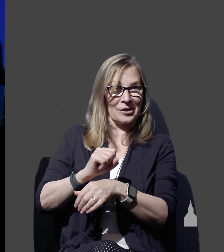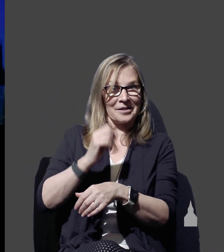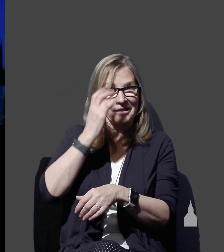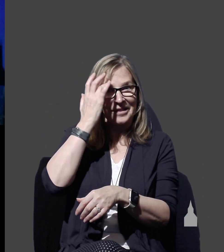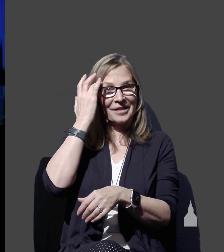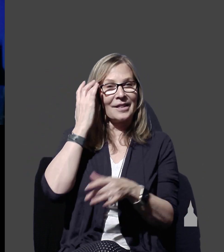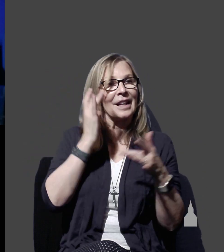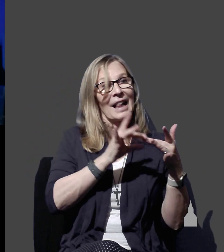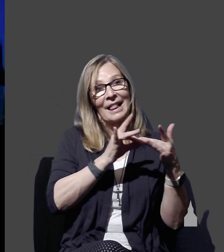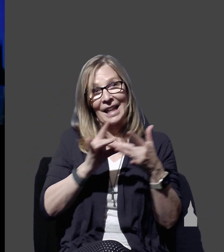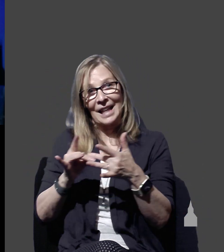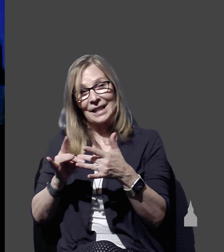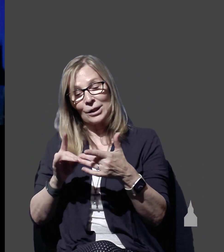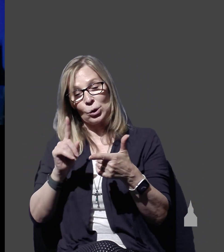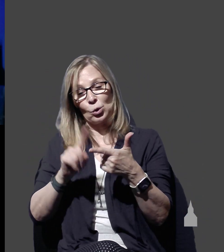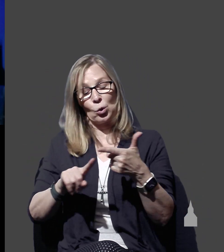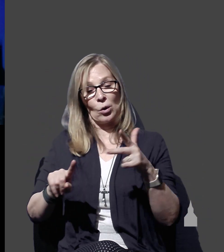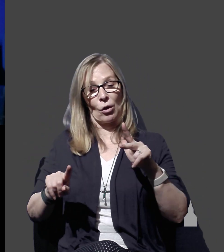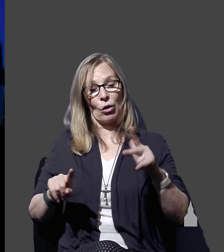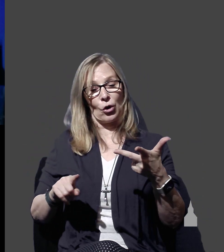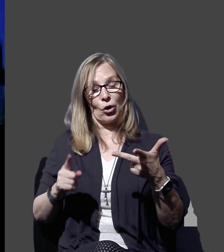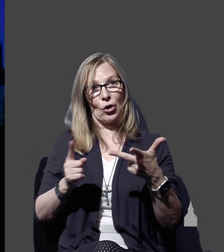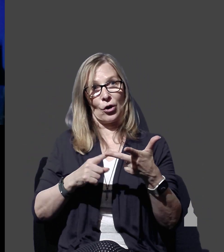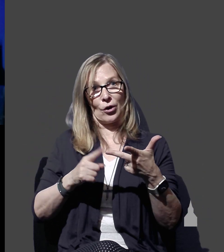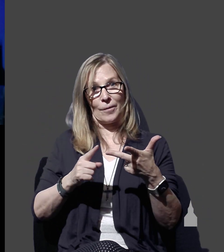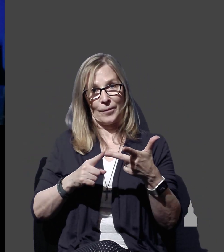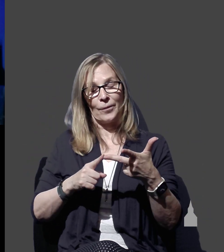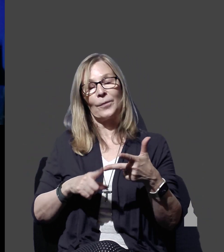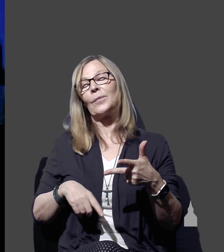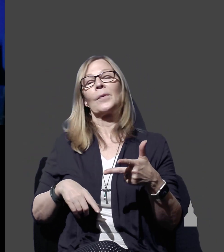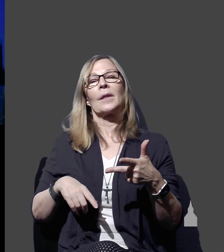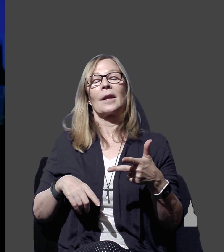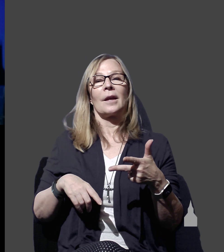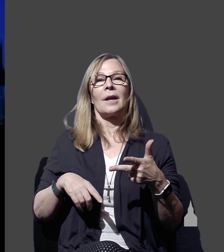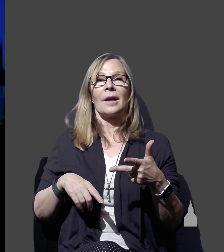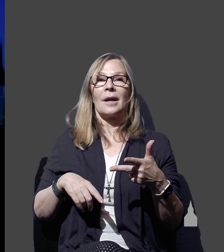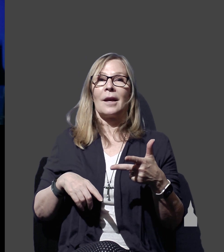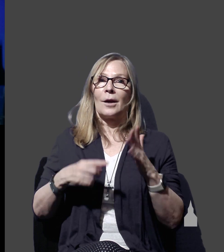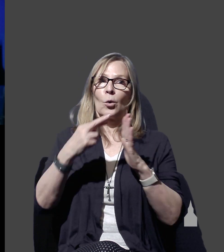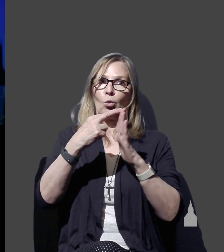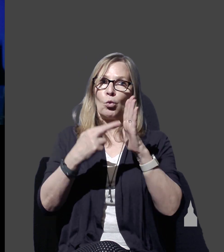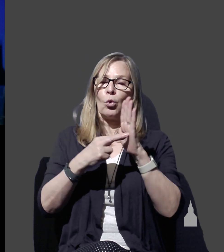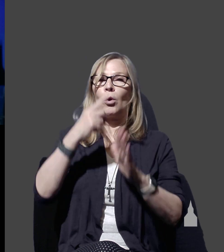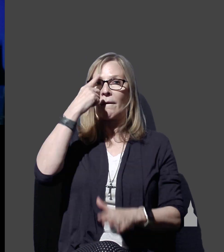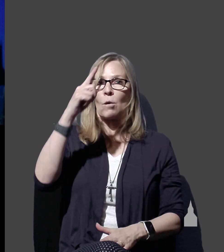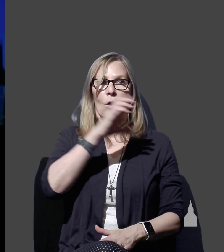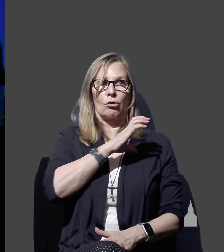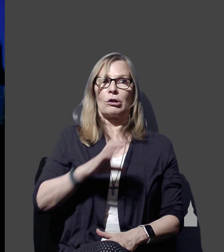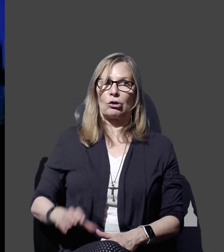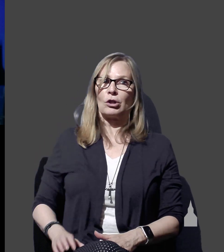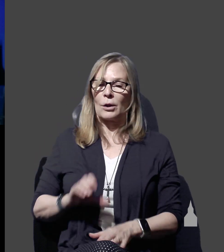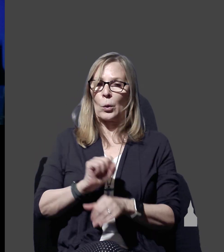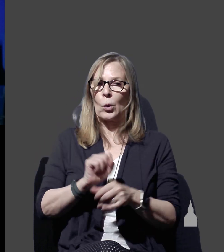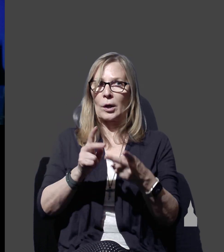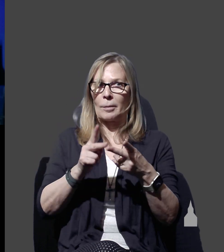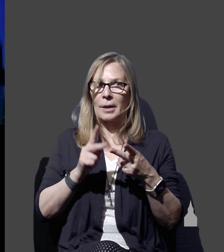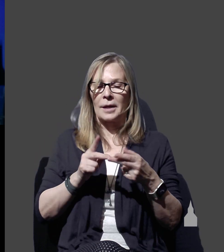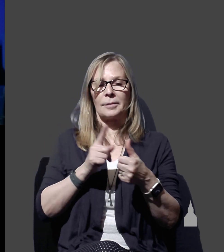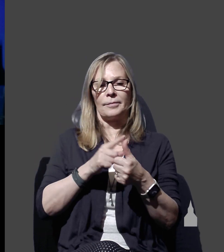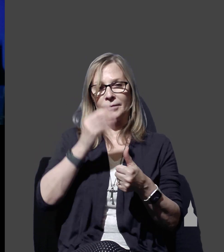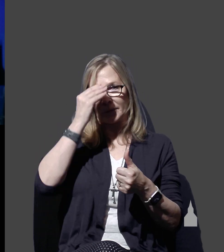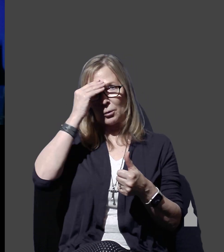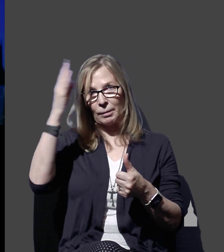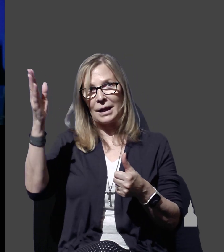I have as our third point, the third standard for Christians in the workplace. Obedience and submission